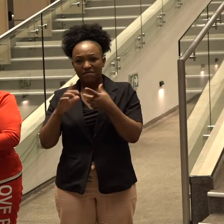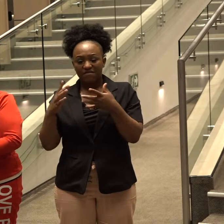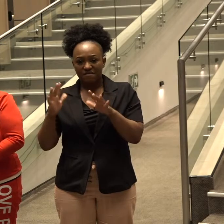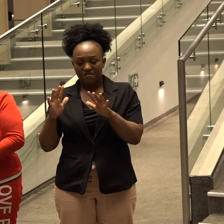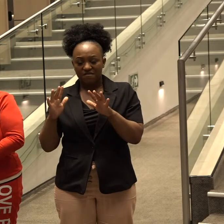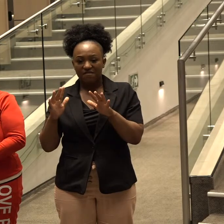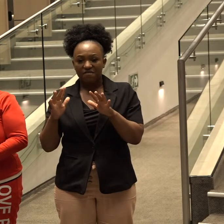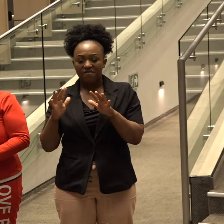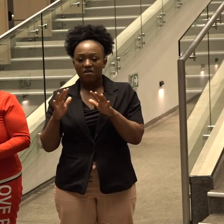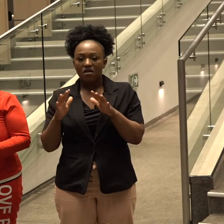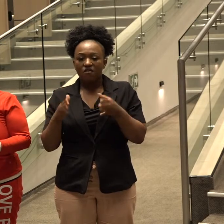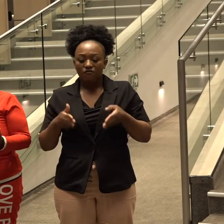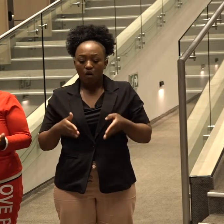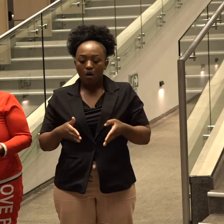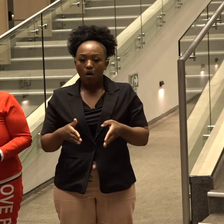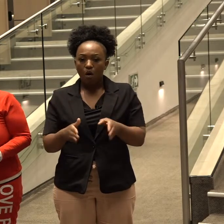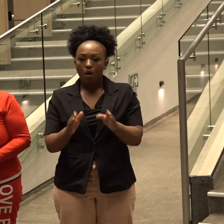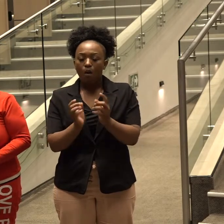foreign